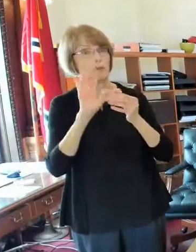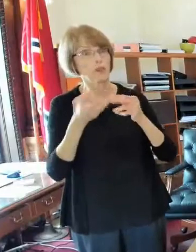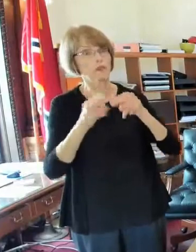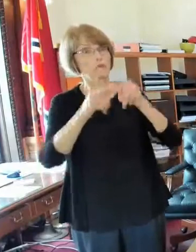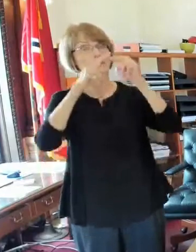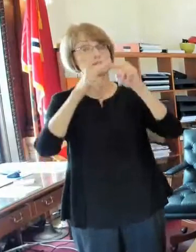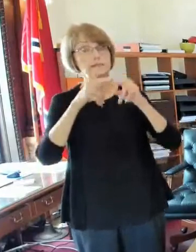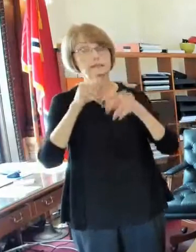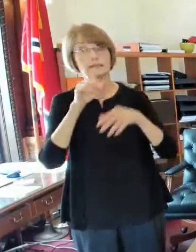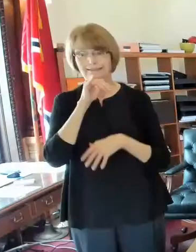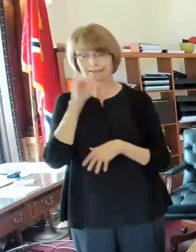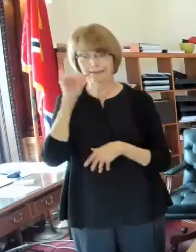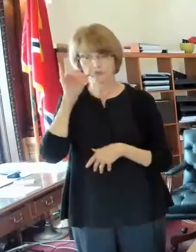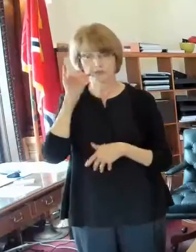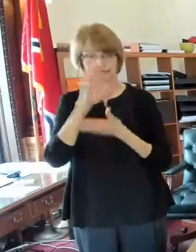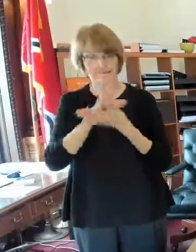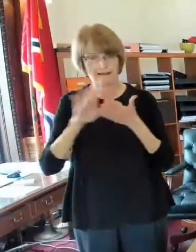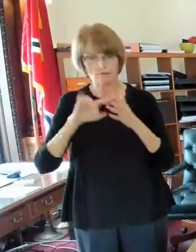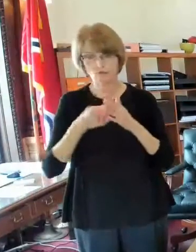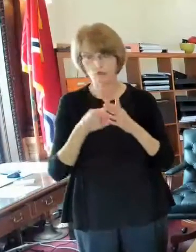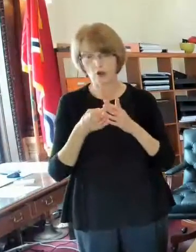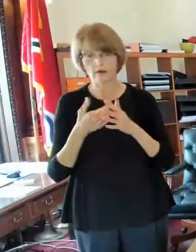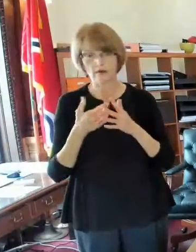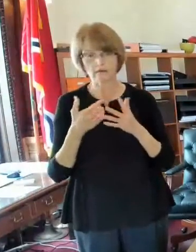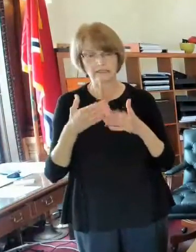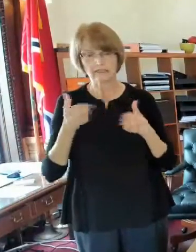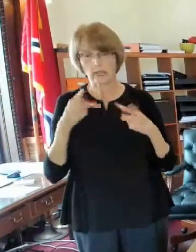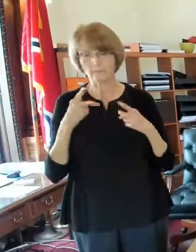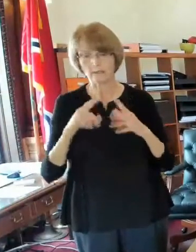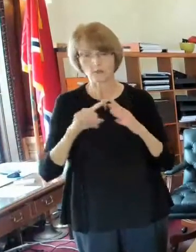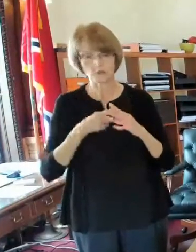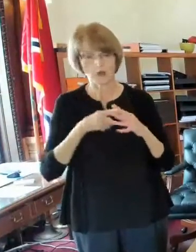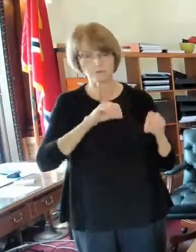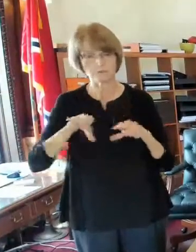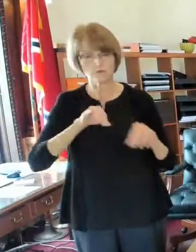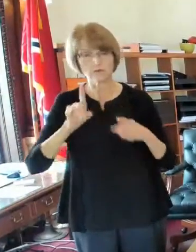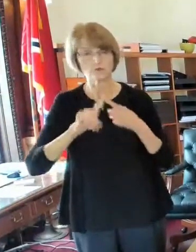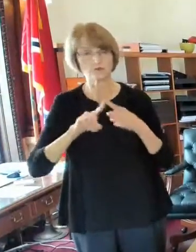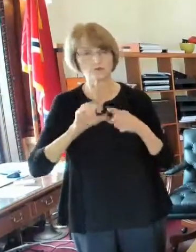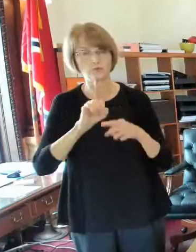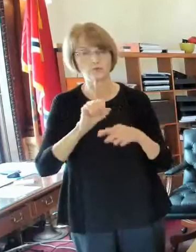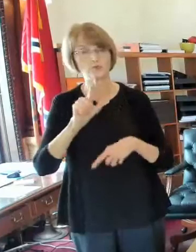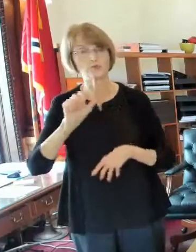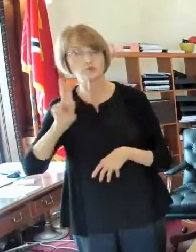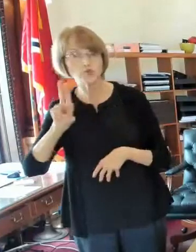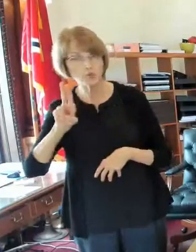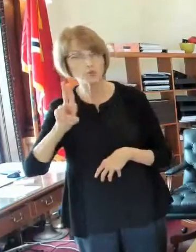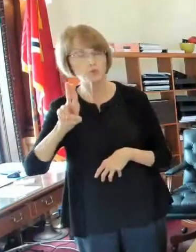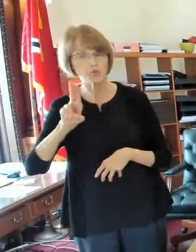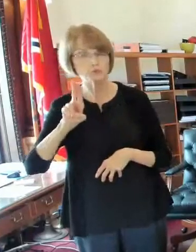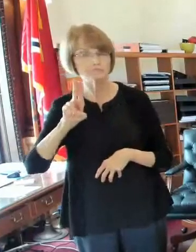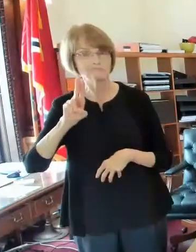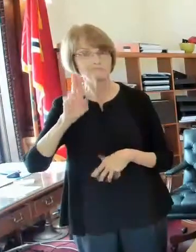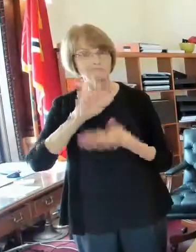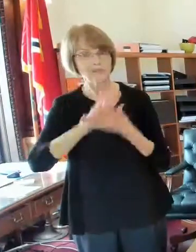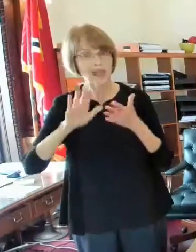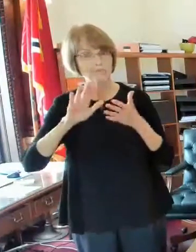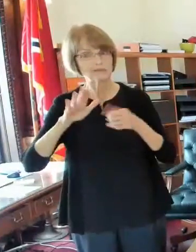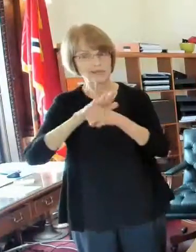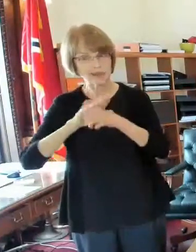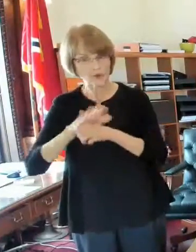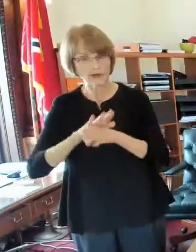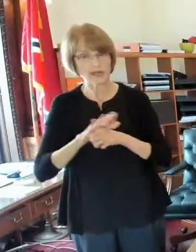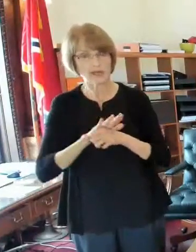that yesterday, I think it was, young people started moving into the SLU campus. So all of that combined